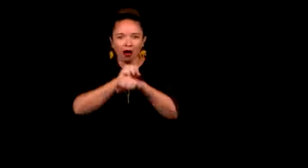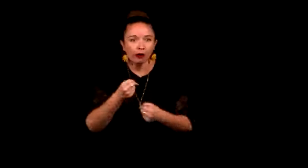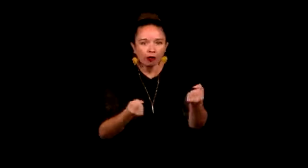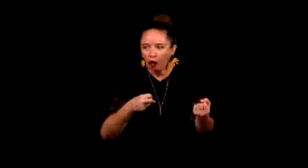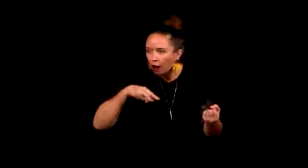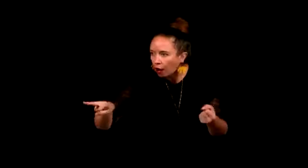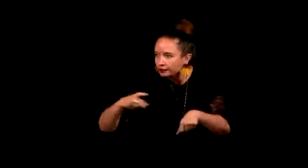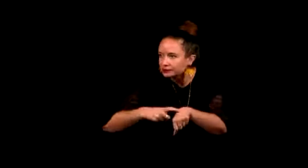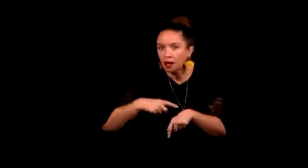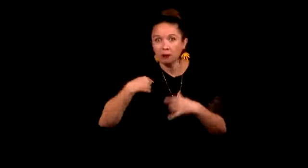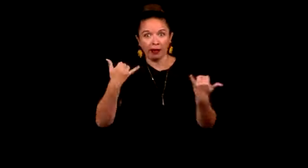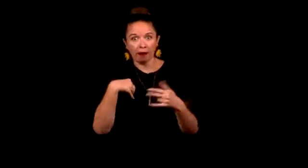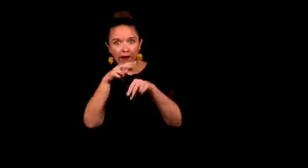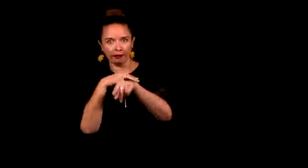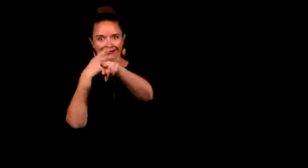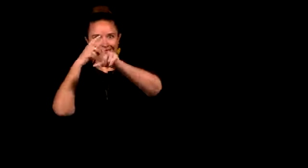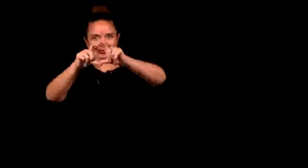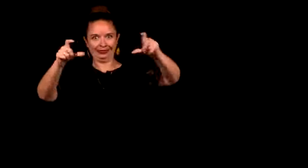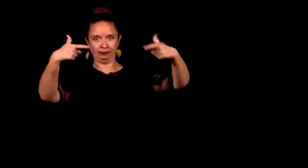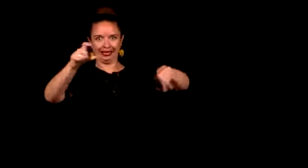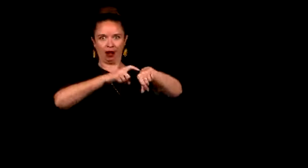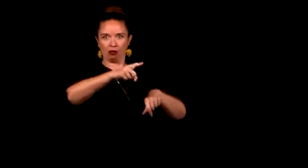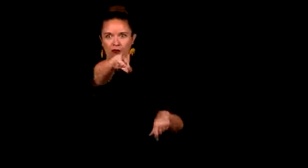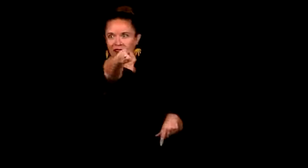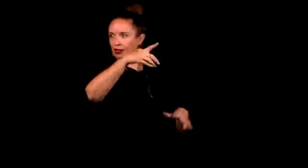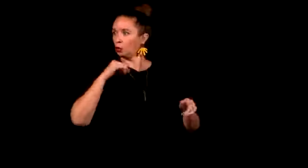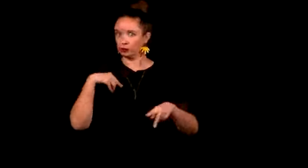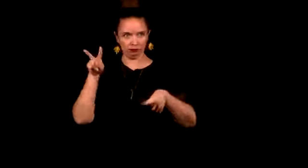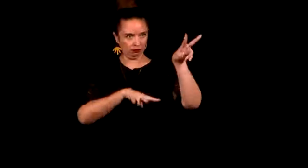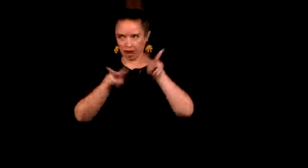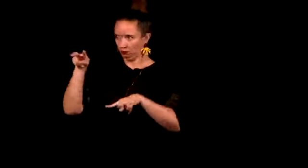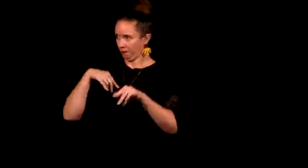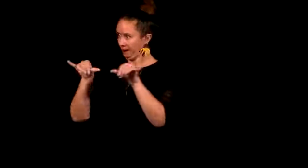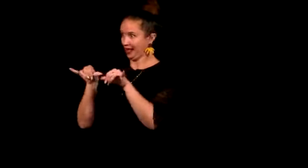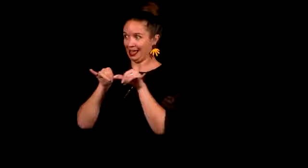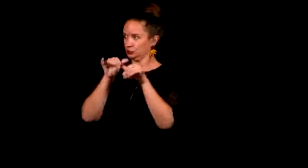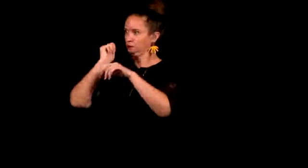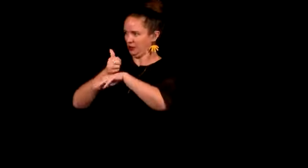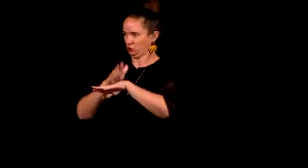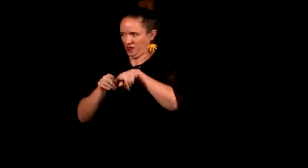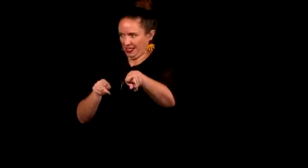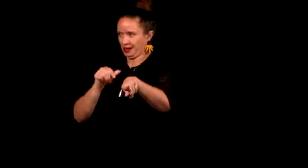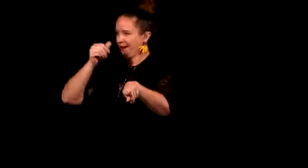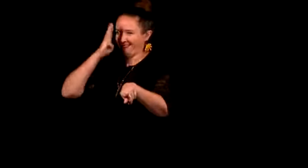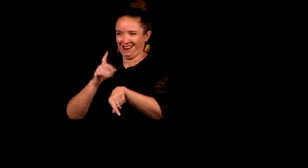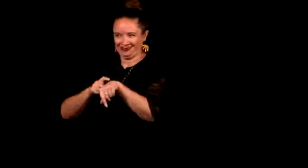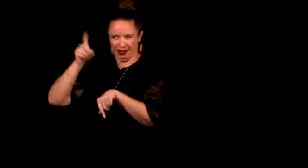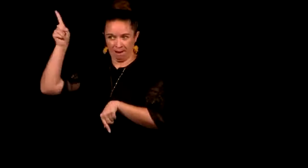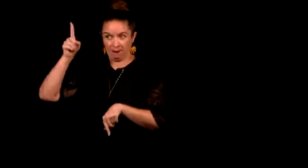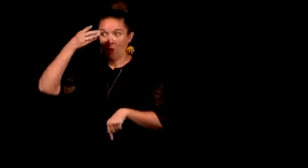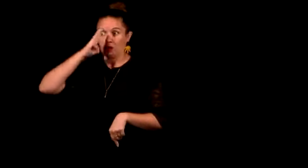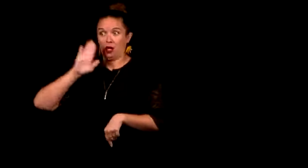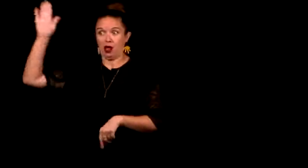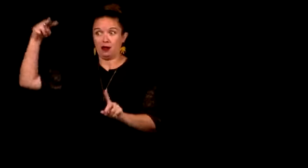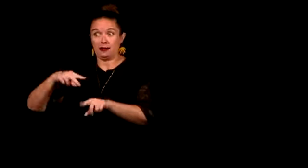You know, we got used to, like, looking in our car, travel time, how time travels. There's a lot of clocks around. But that does